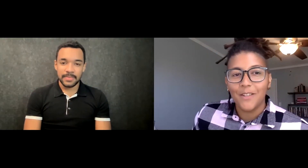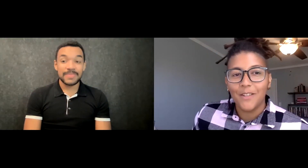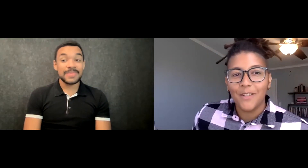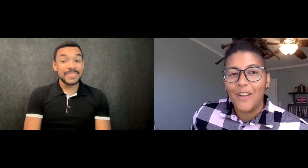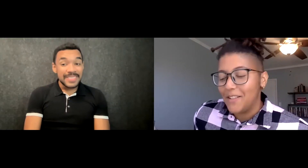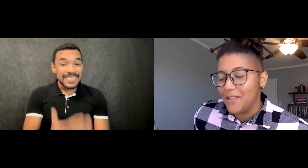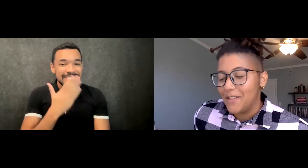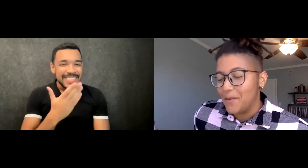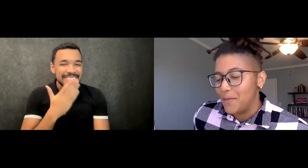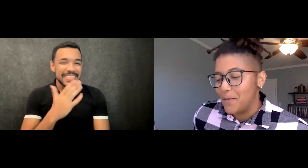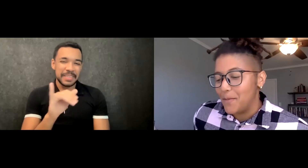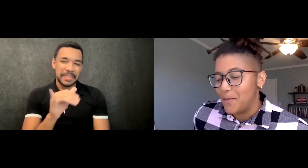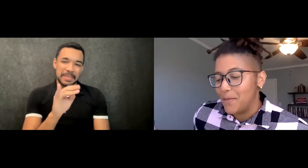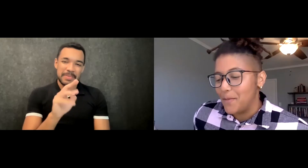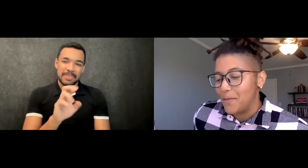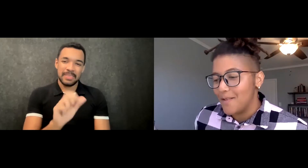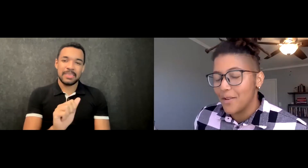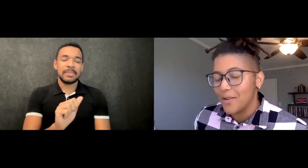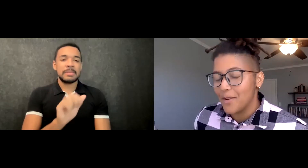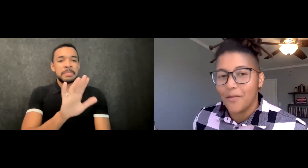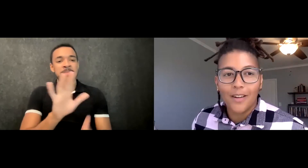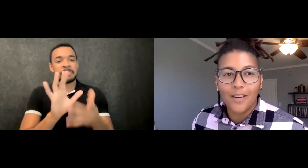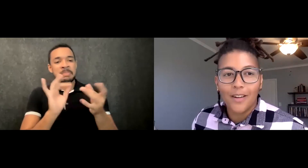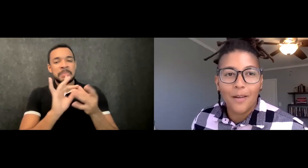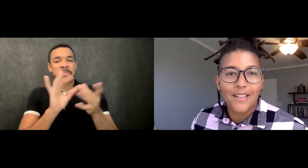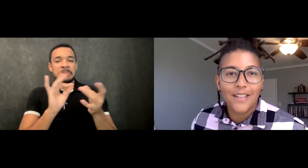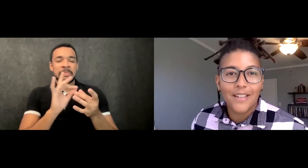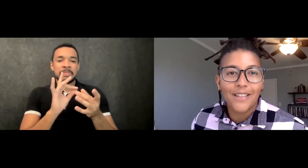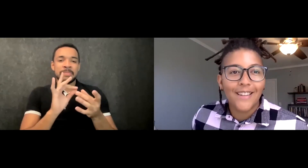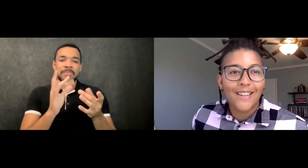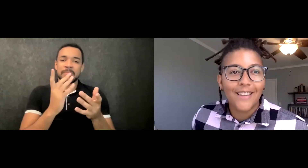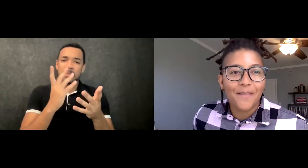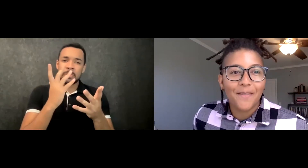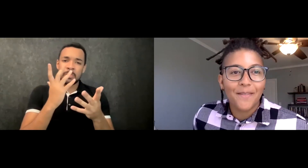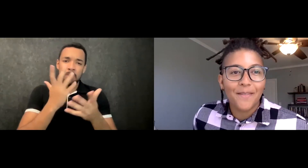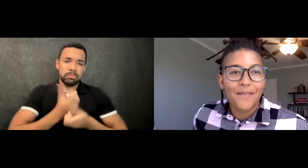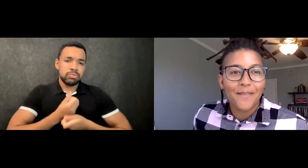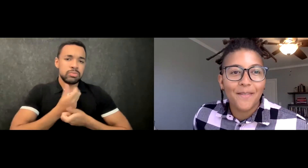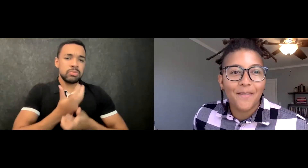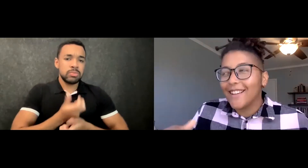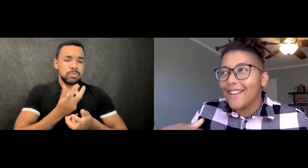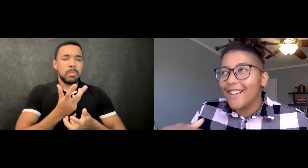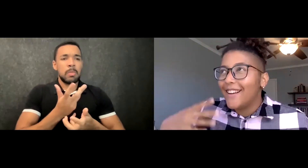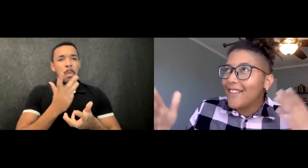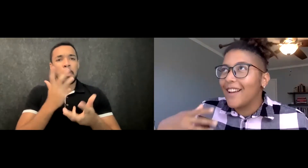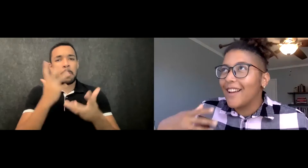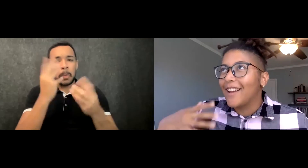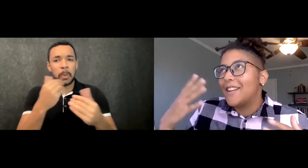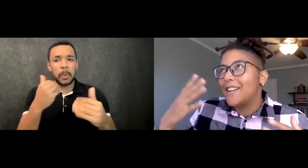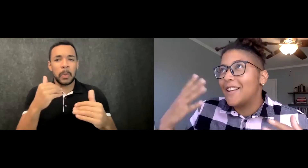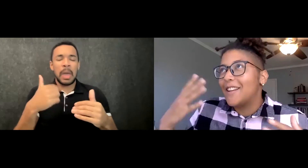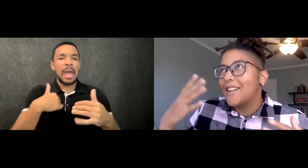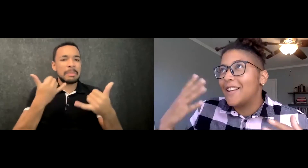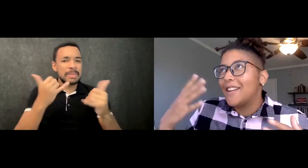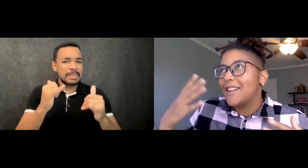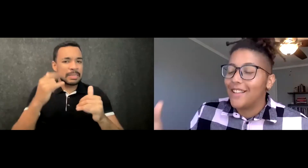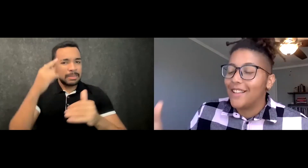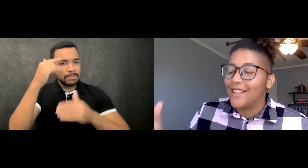Thank you, Jimena. That was beautiful. Beautiful work. I'm still like processing. I feel like I need a